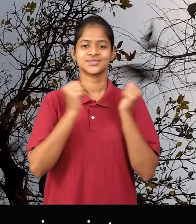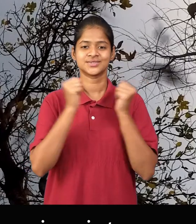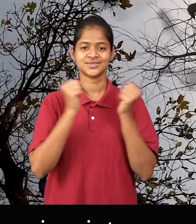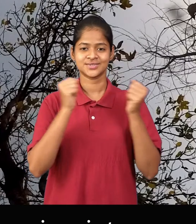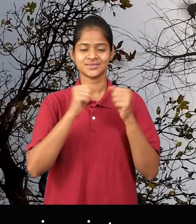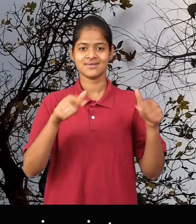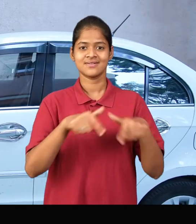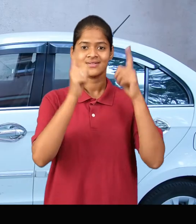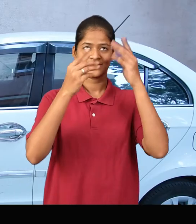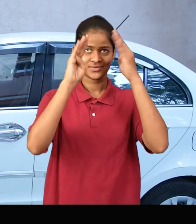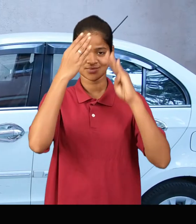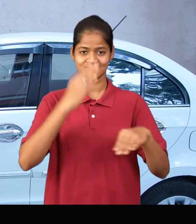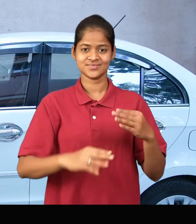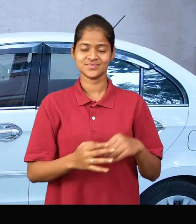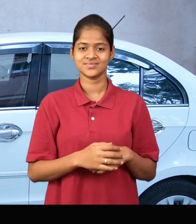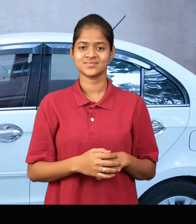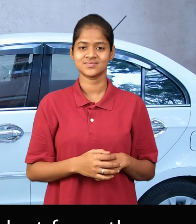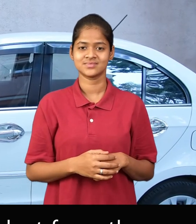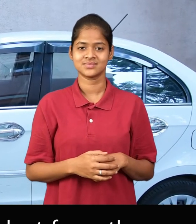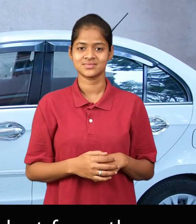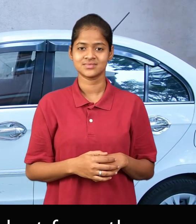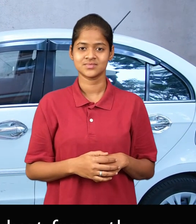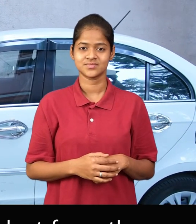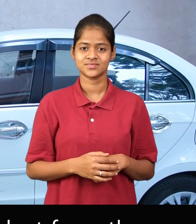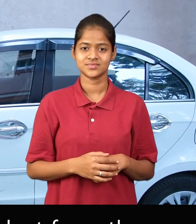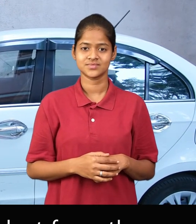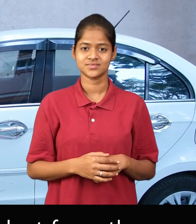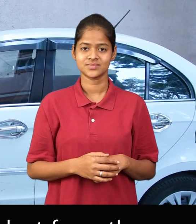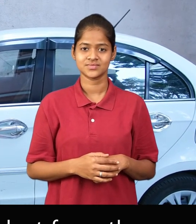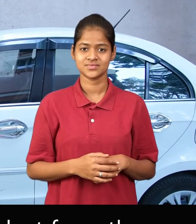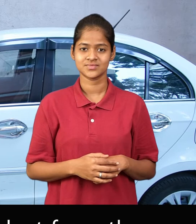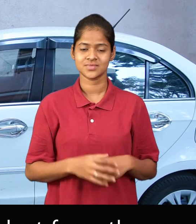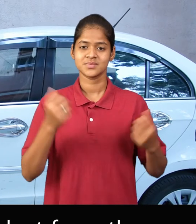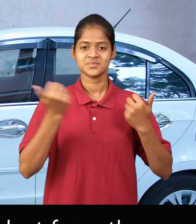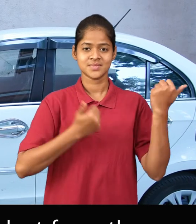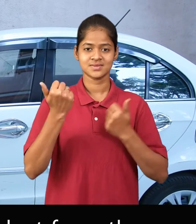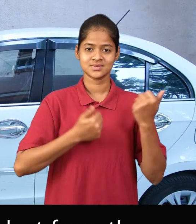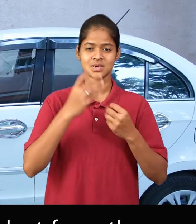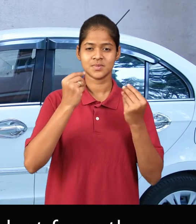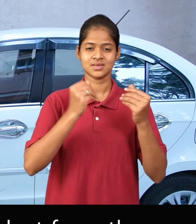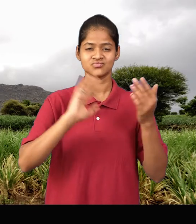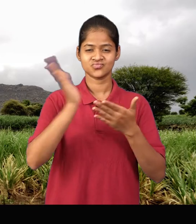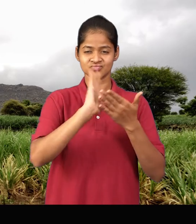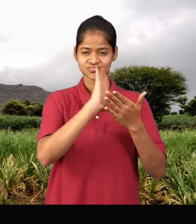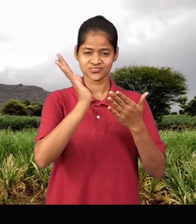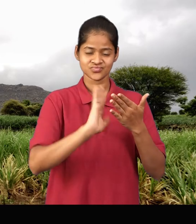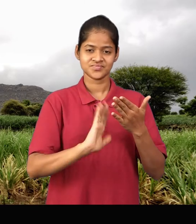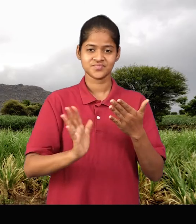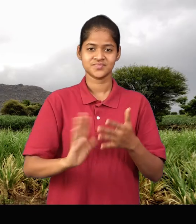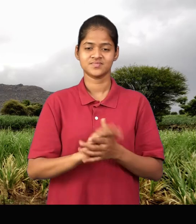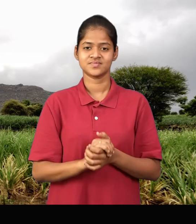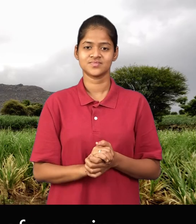in winter. Wipe You need to wipe the dust from the car. Sow